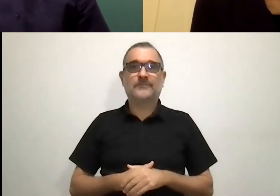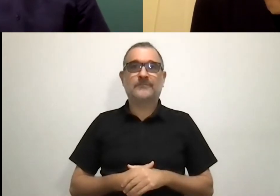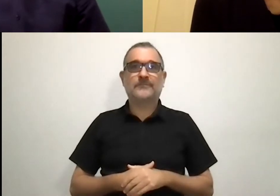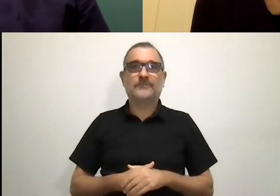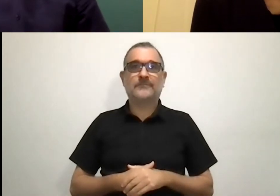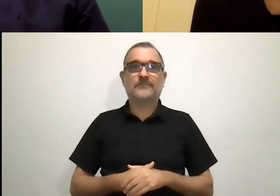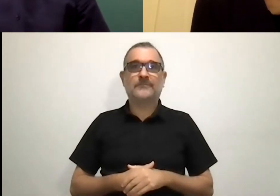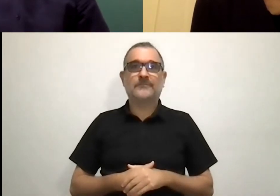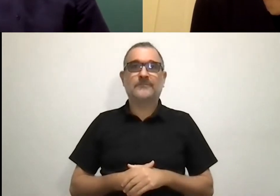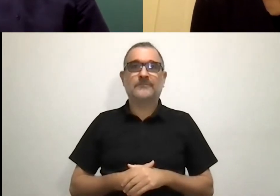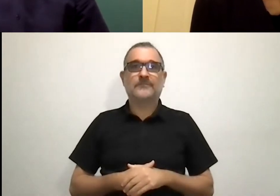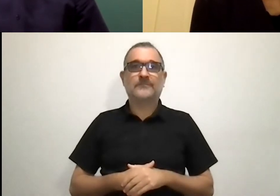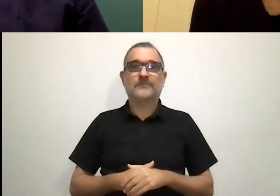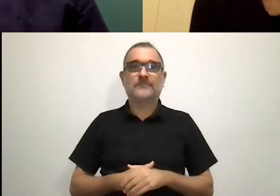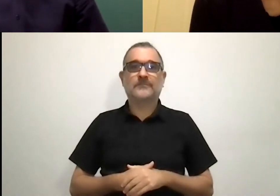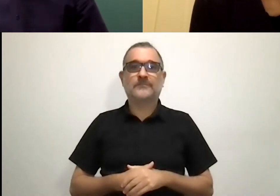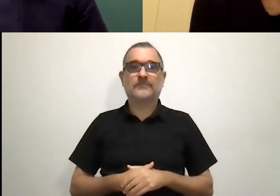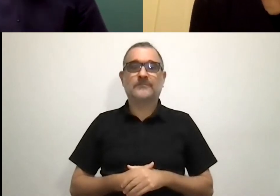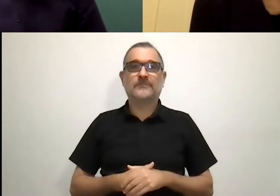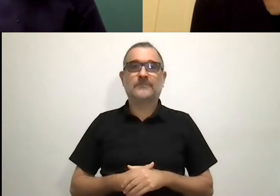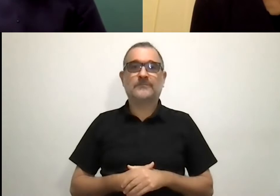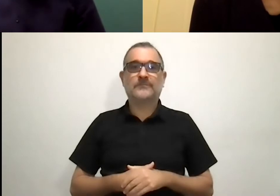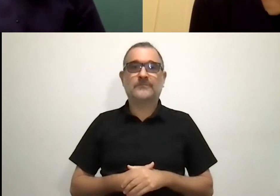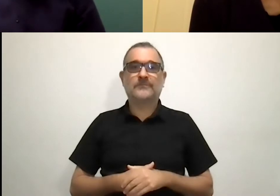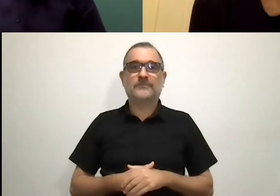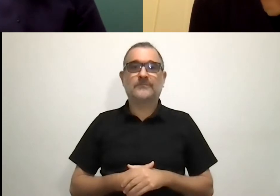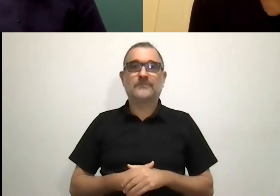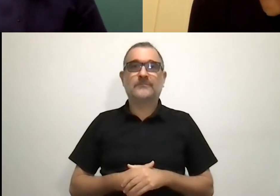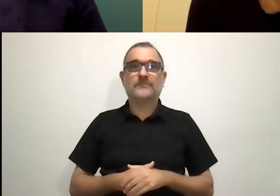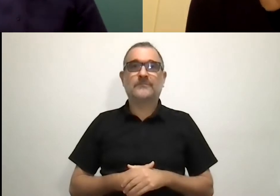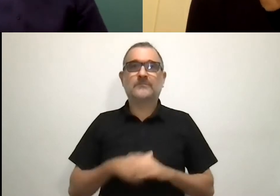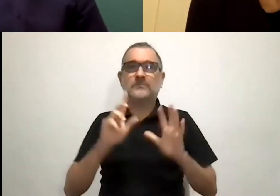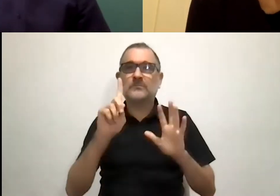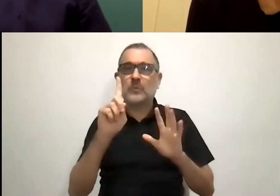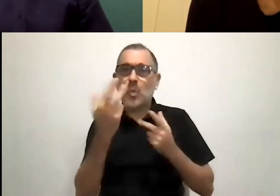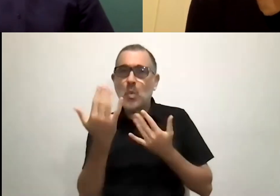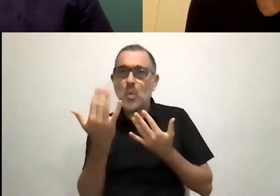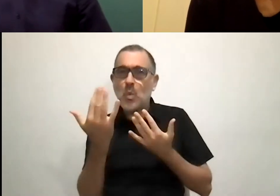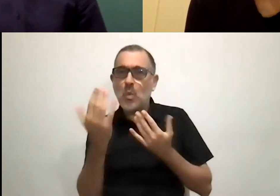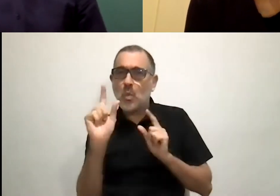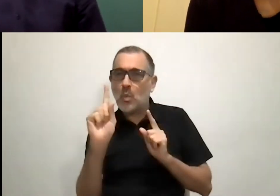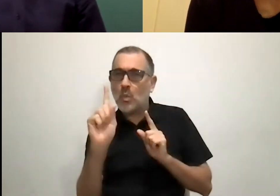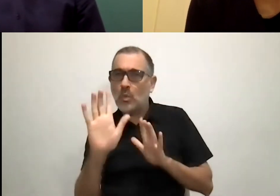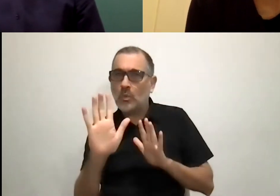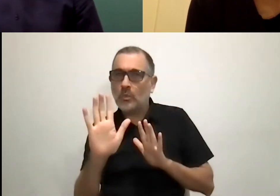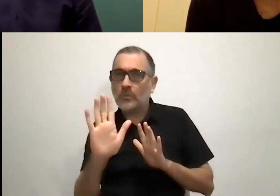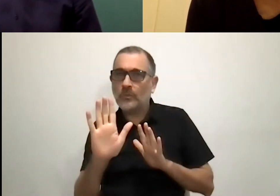Oh, just a second. A little bit of technical difficulties. Okay, present and share